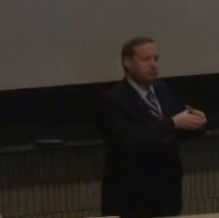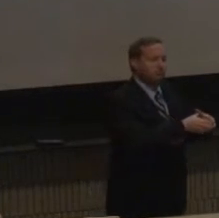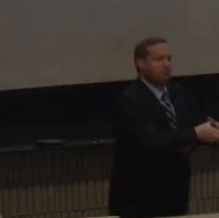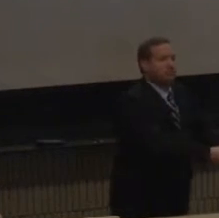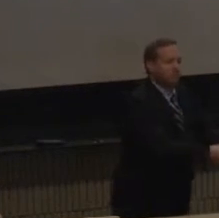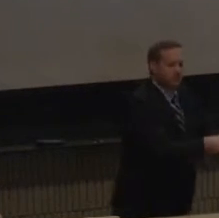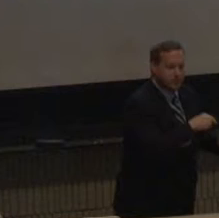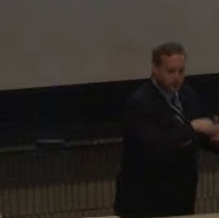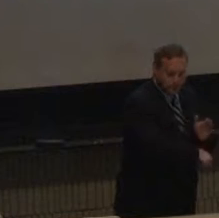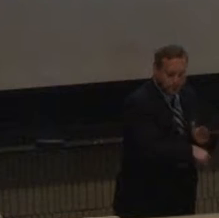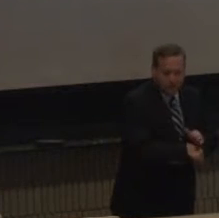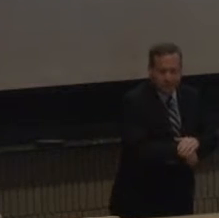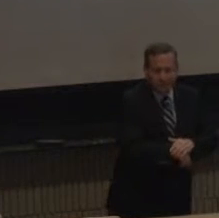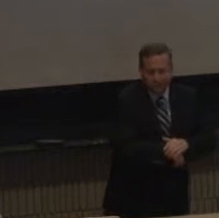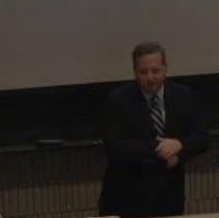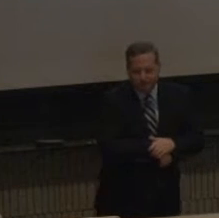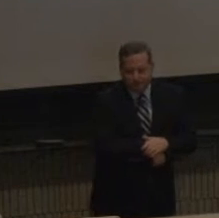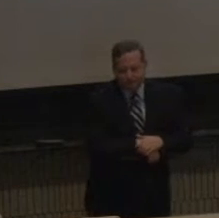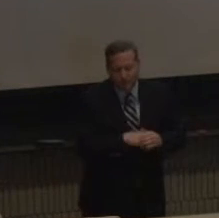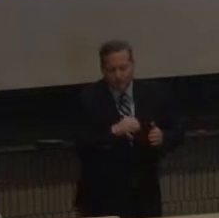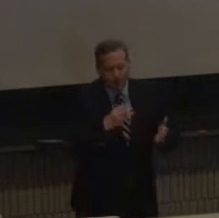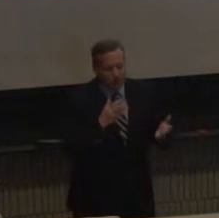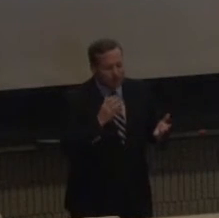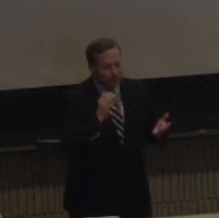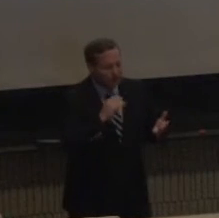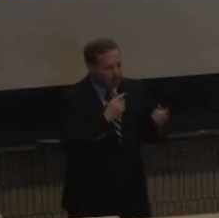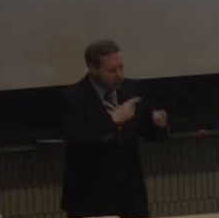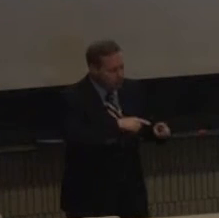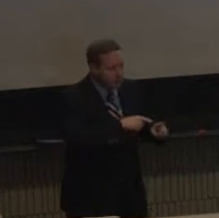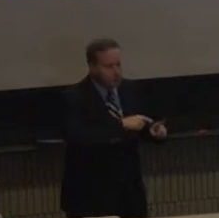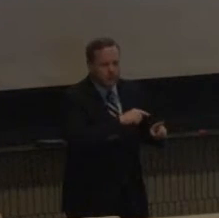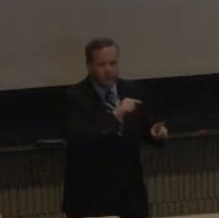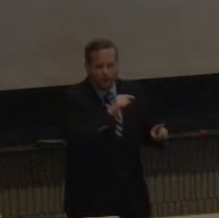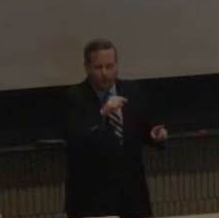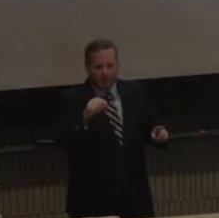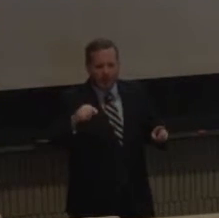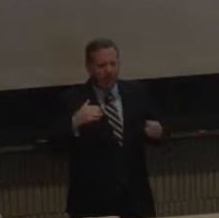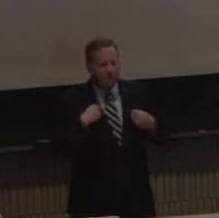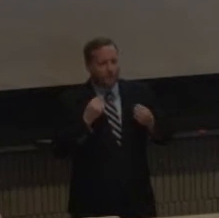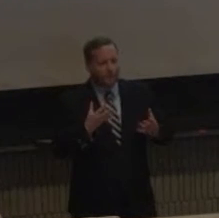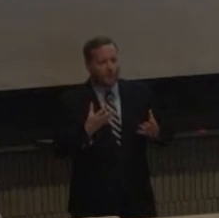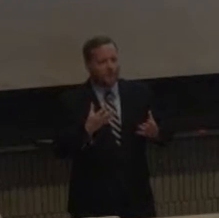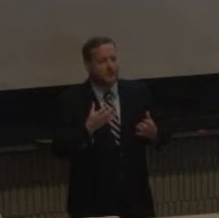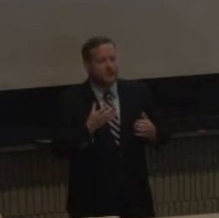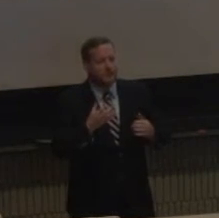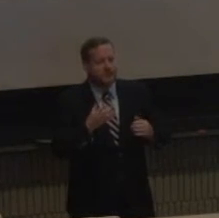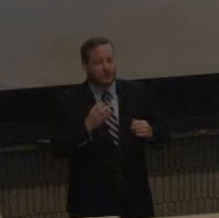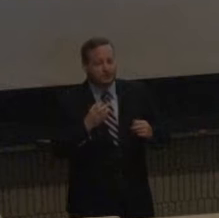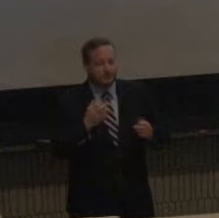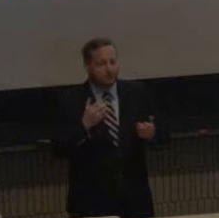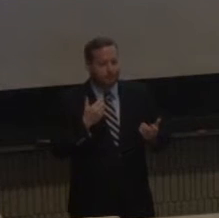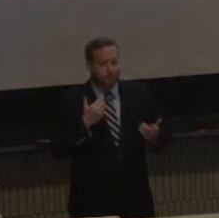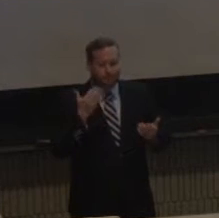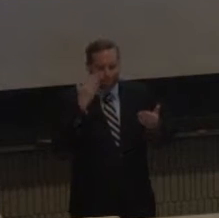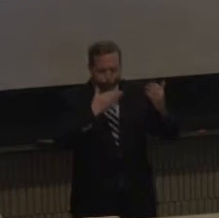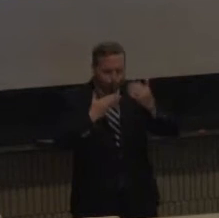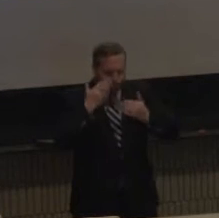But she couldn't communicate with a client at one point, and he strangled her. And this is just